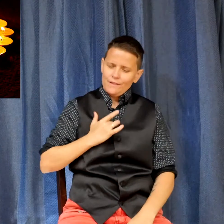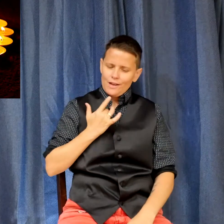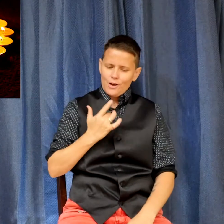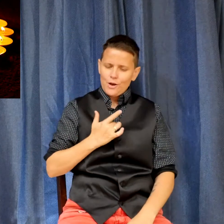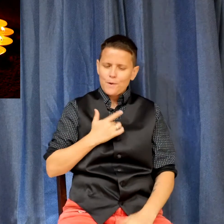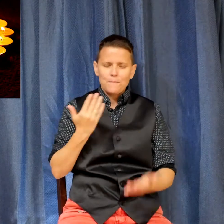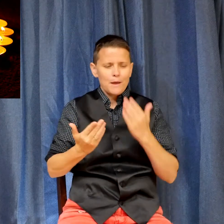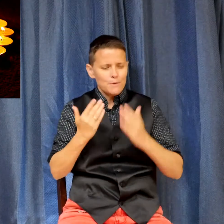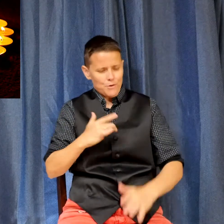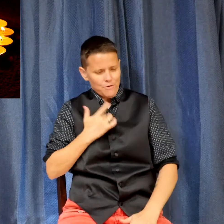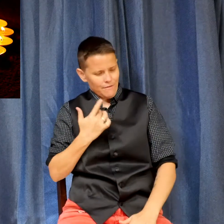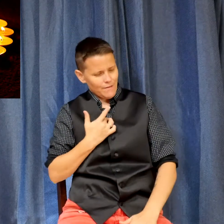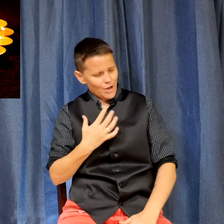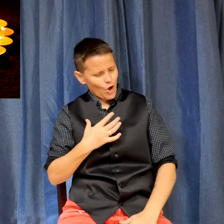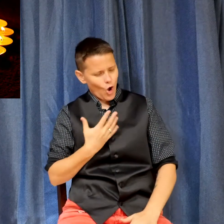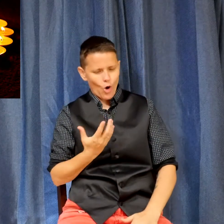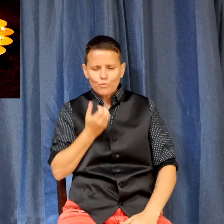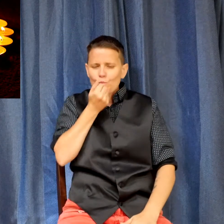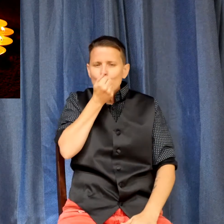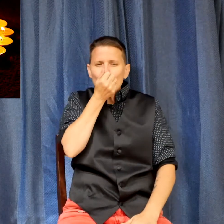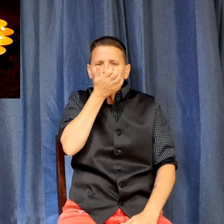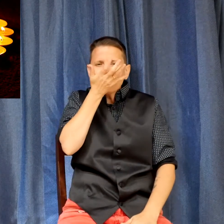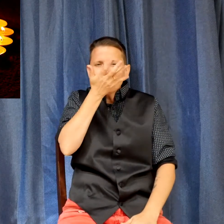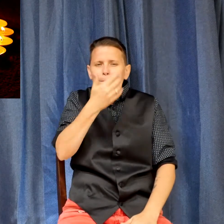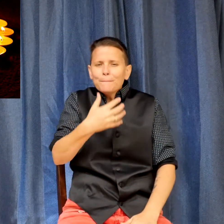Perhaps there is a warmth in your heart